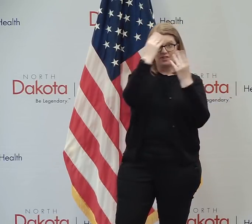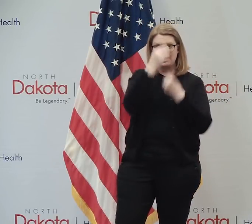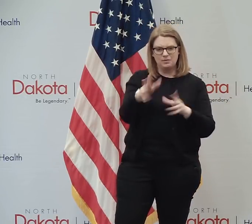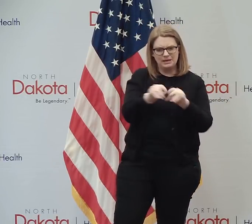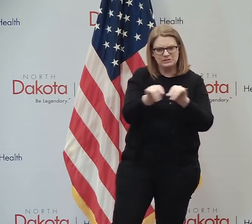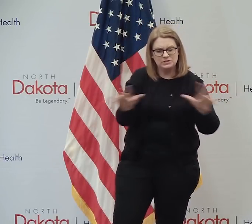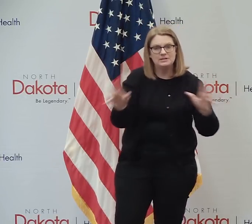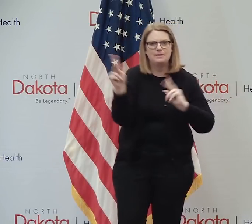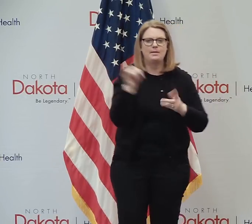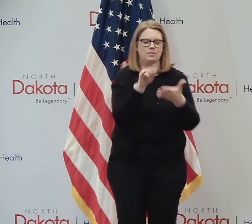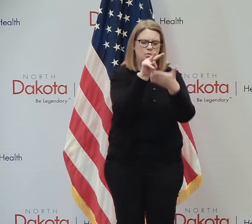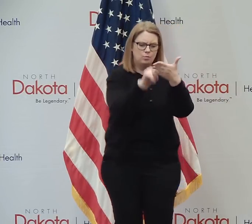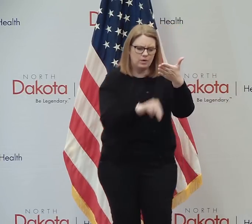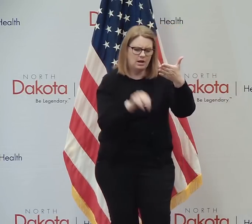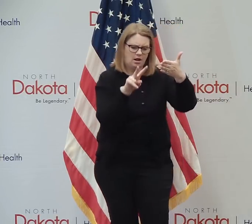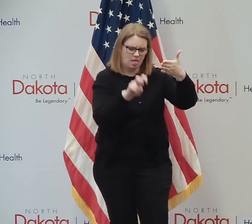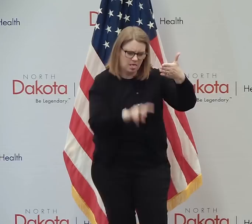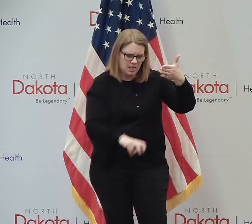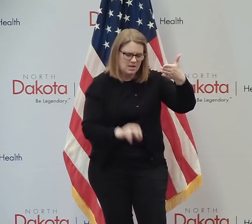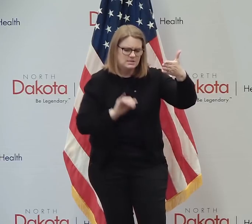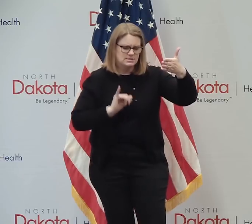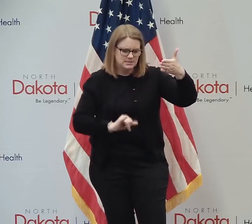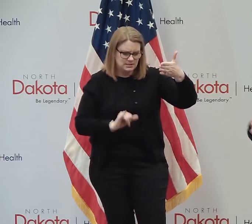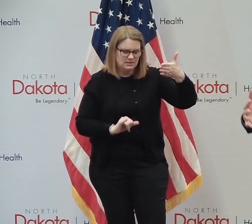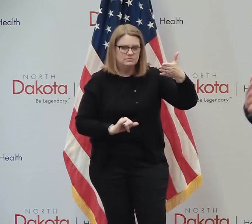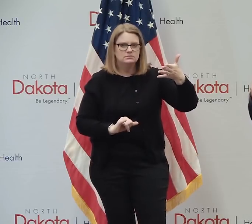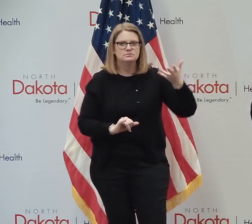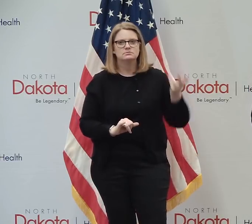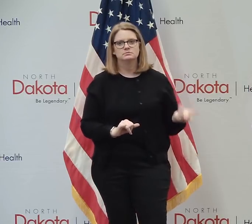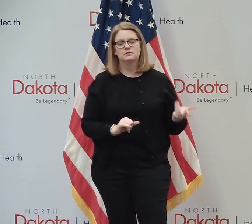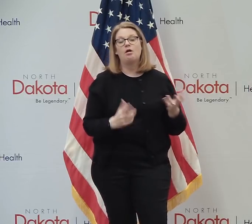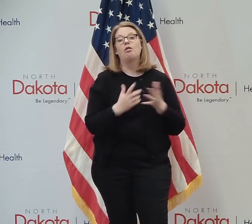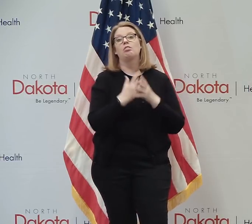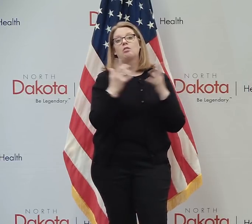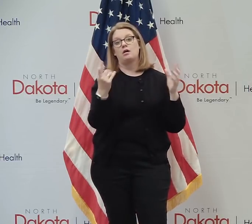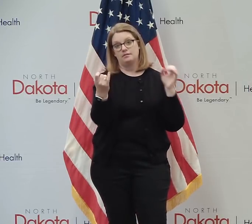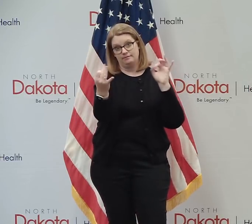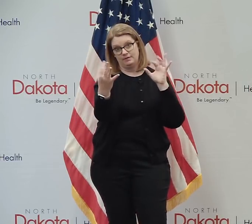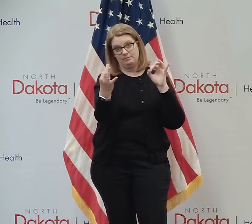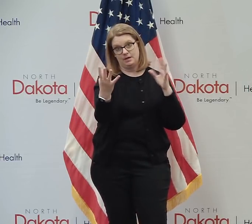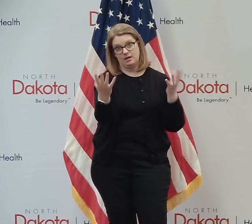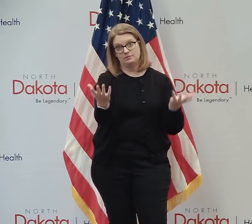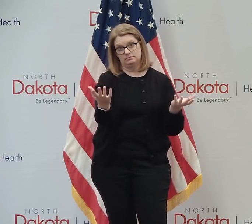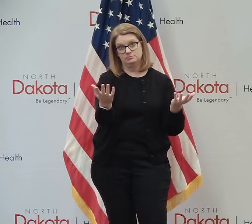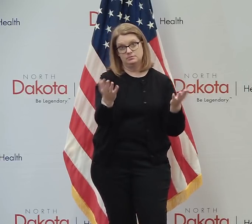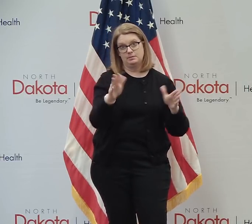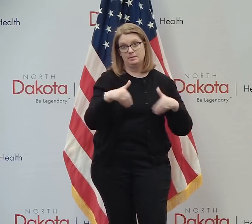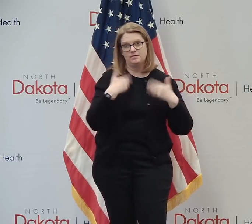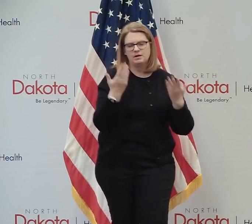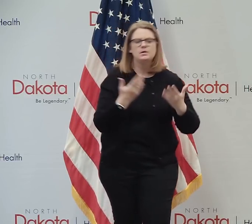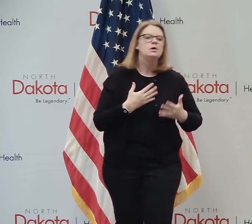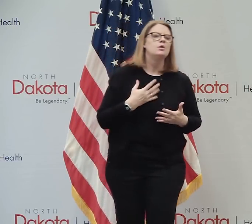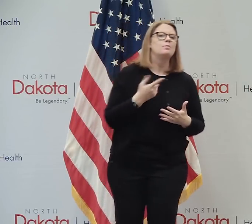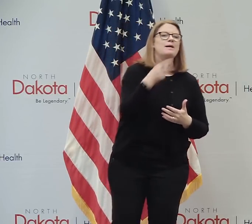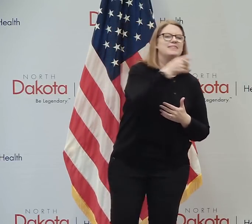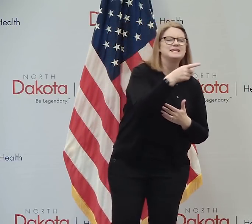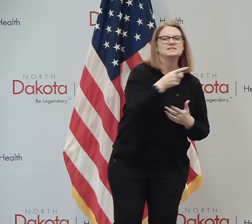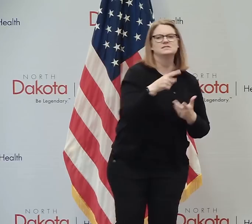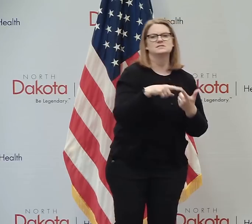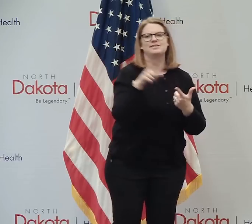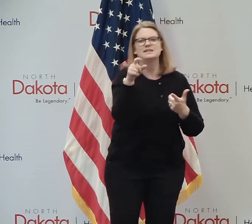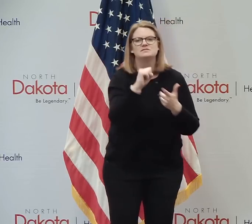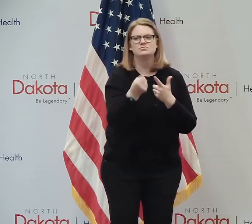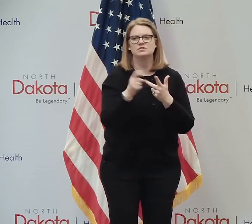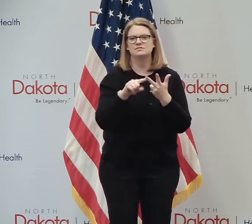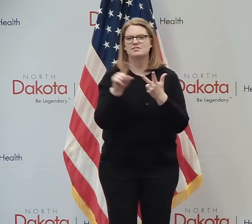digested, there will be a ample amount of feedback that comes back from people saying, what about this? What about this? What about that? We'll